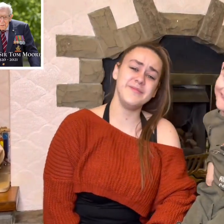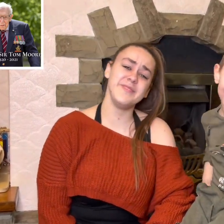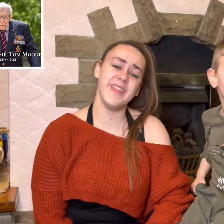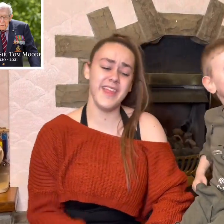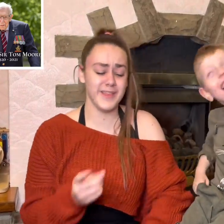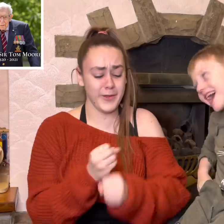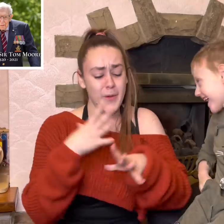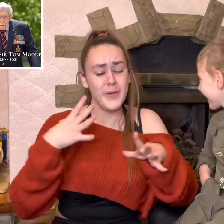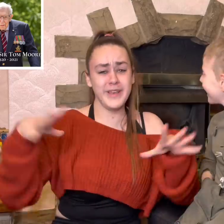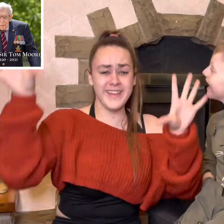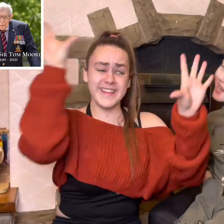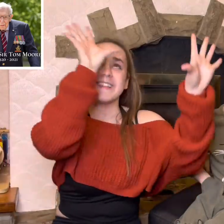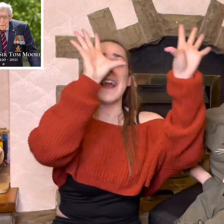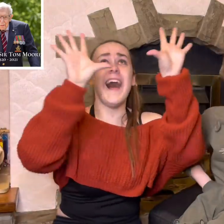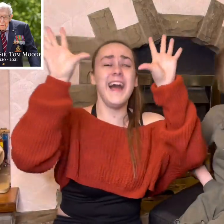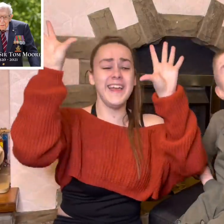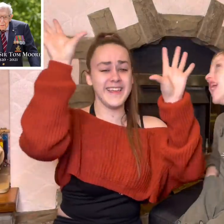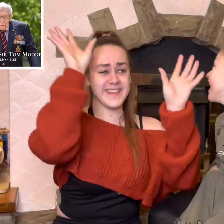there's a golden sky